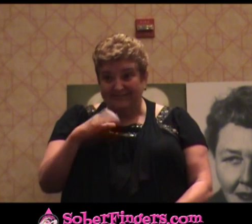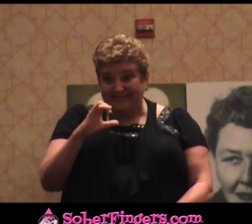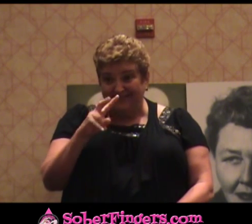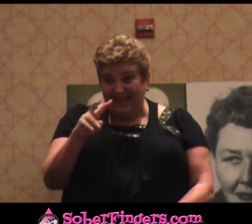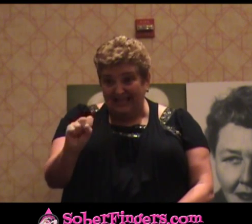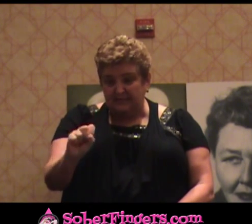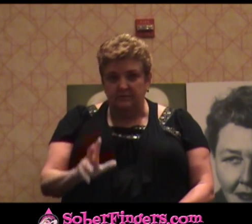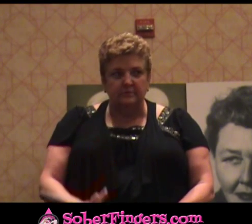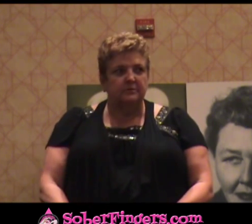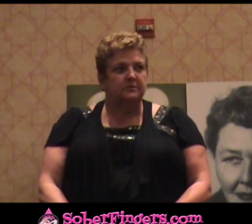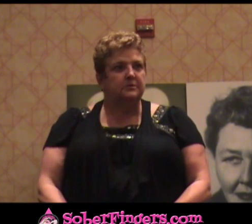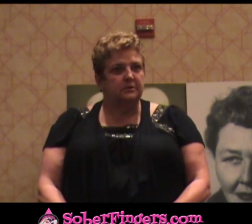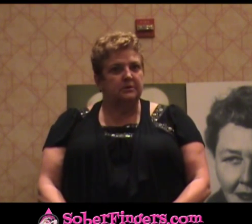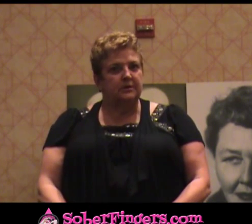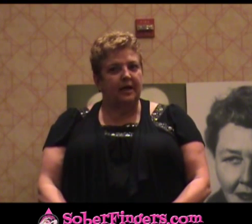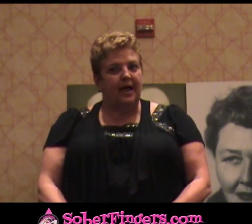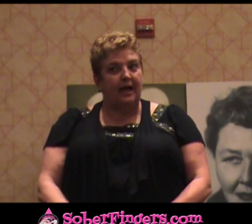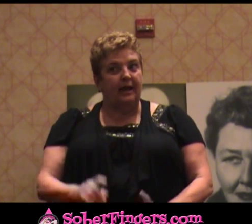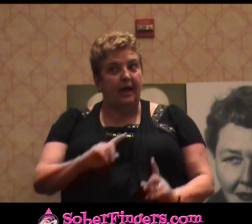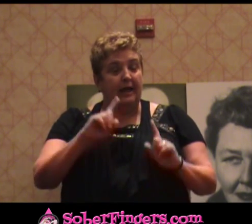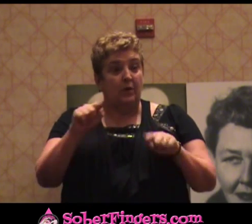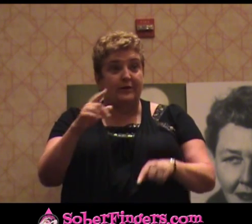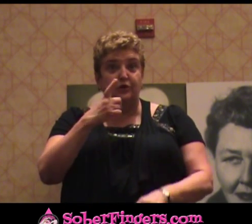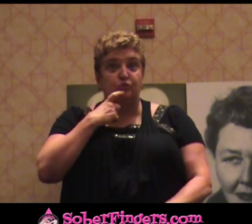They did take me to the red light district. That was why.